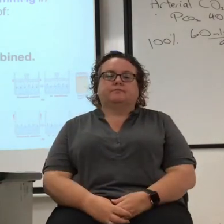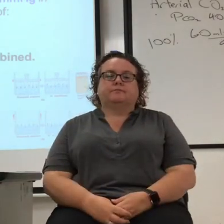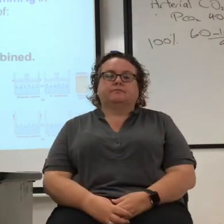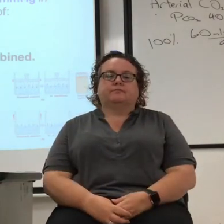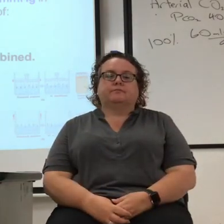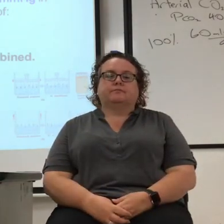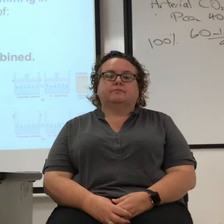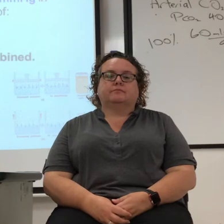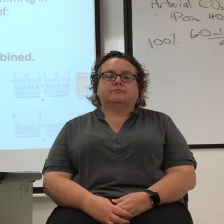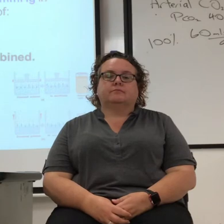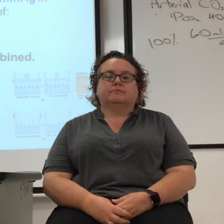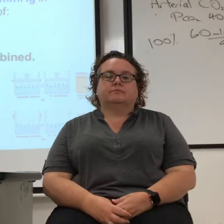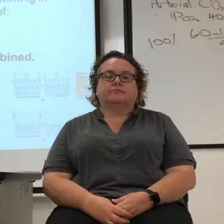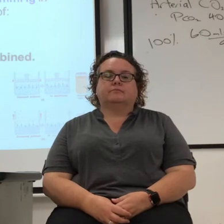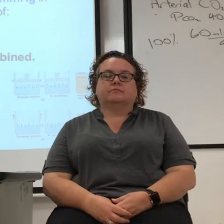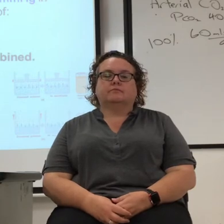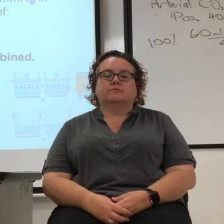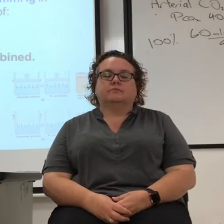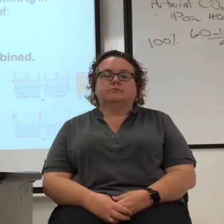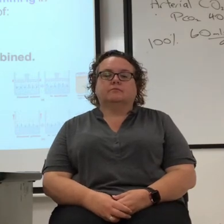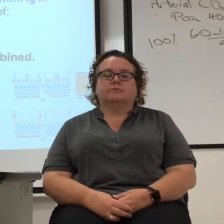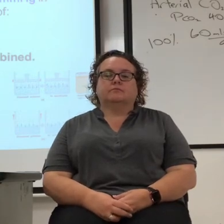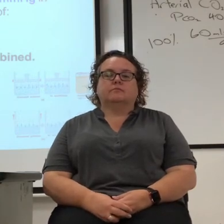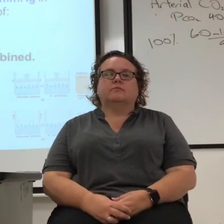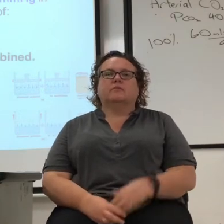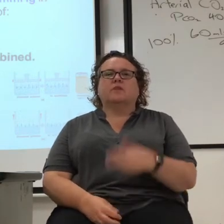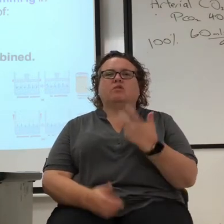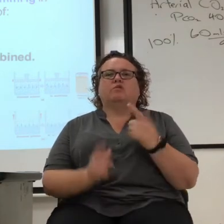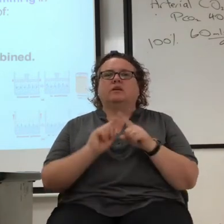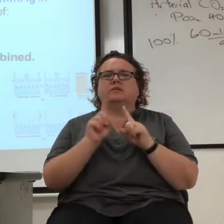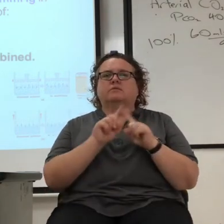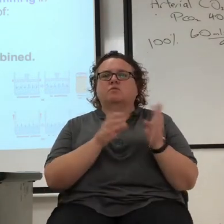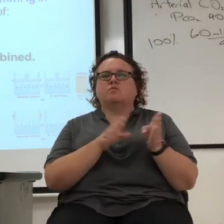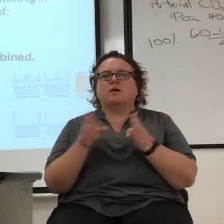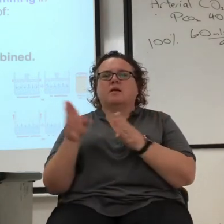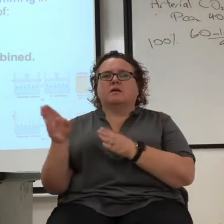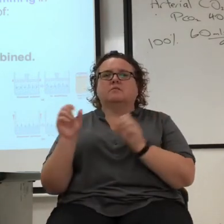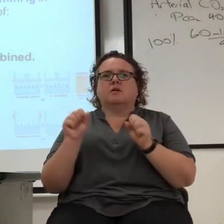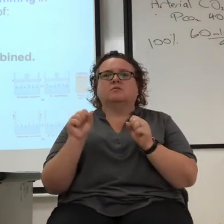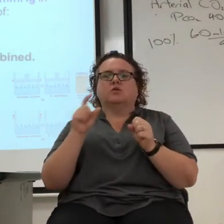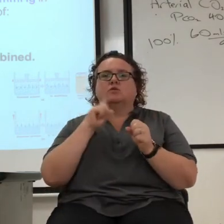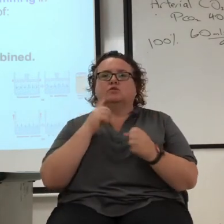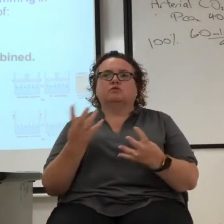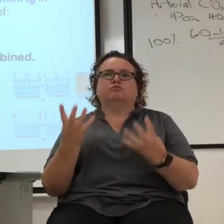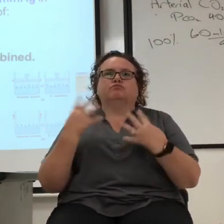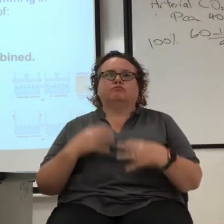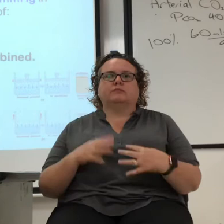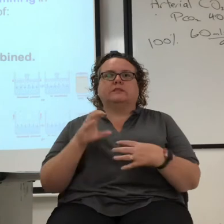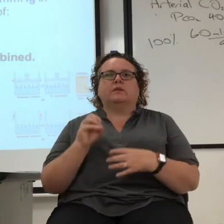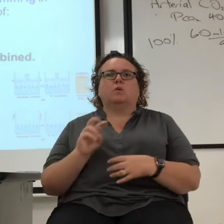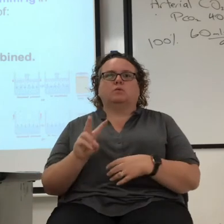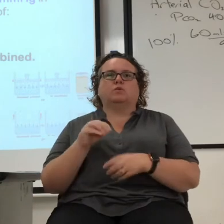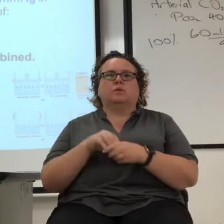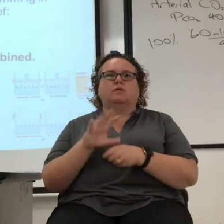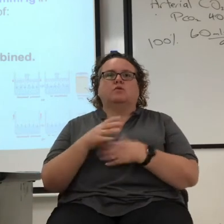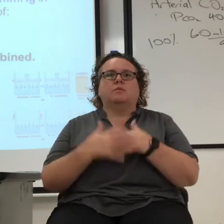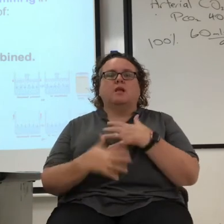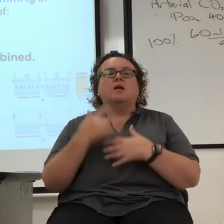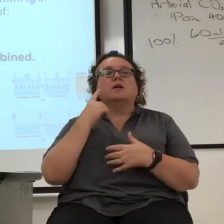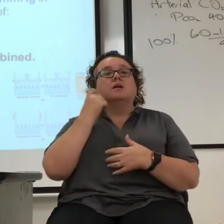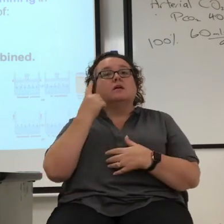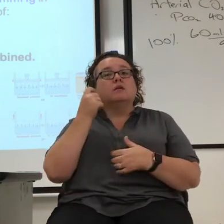you can push CO2 into the blood. Now remember, where is CO2 picked up by our arterial blood? I